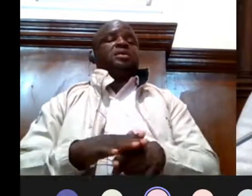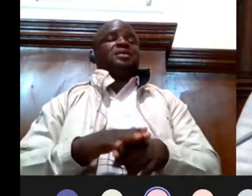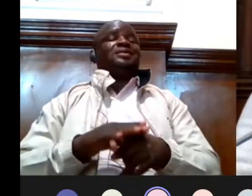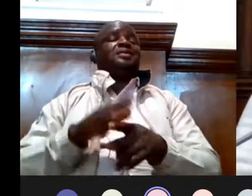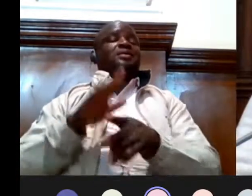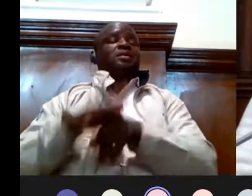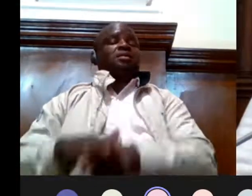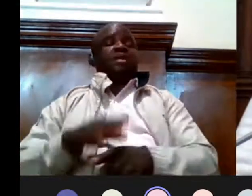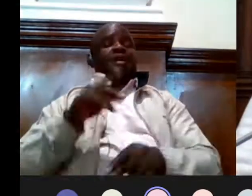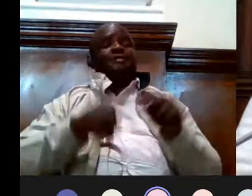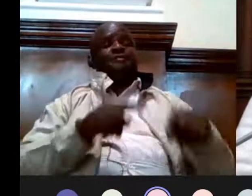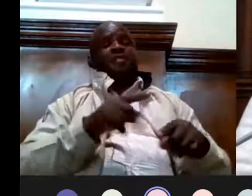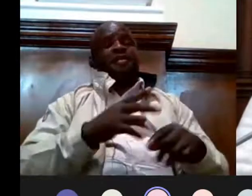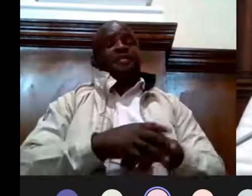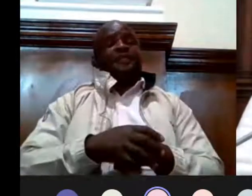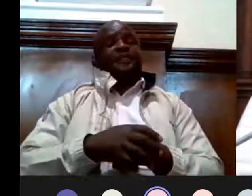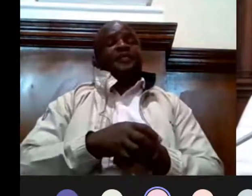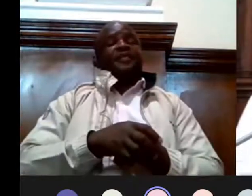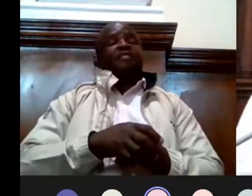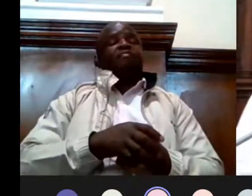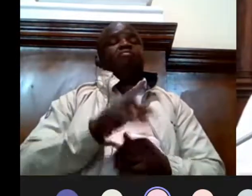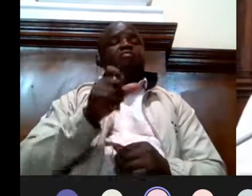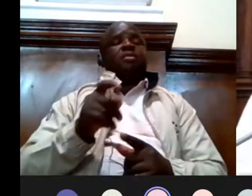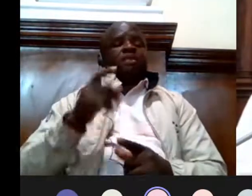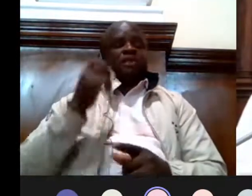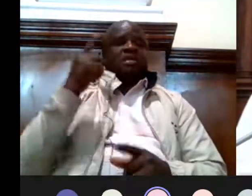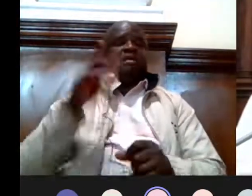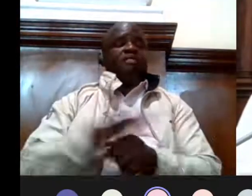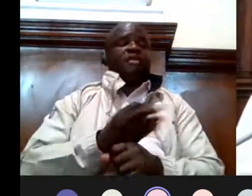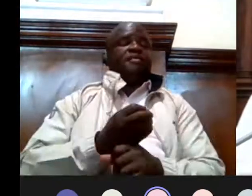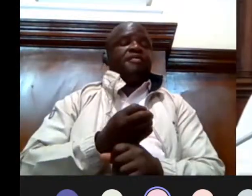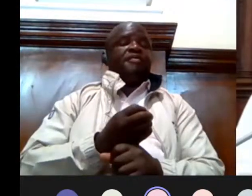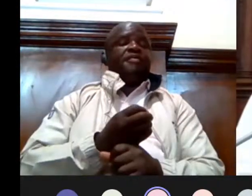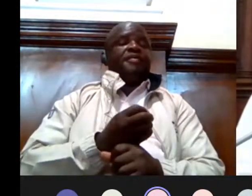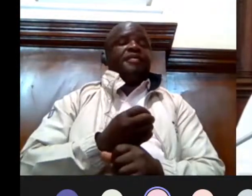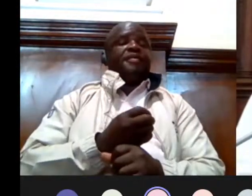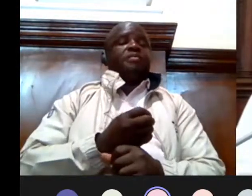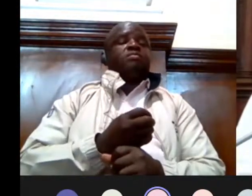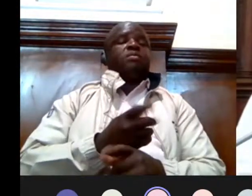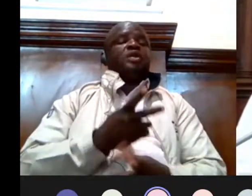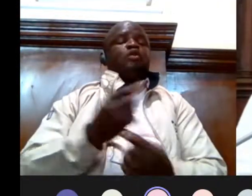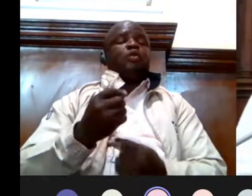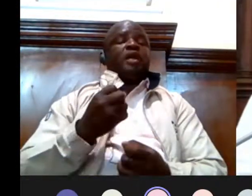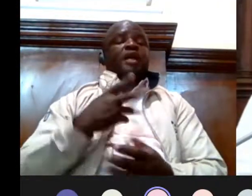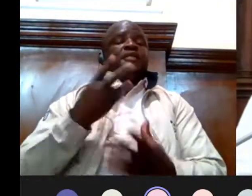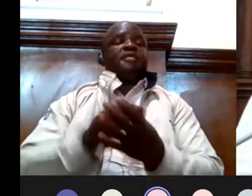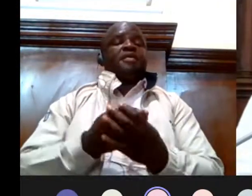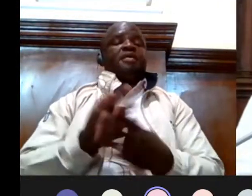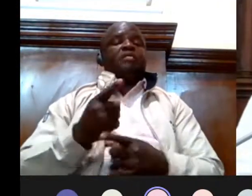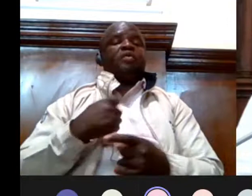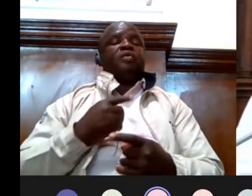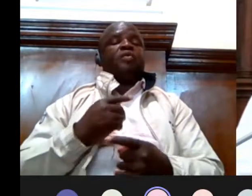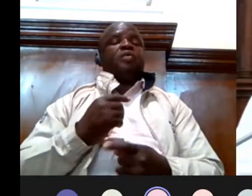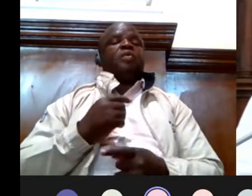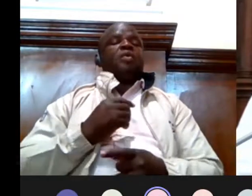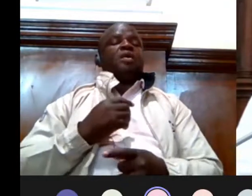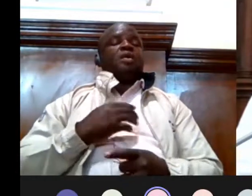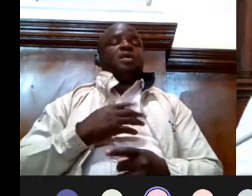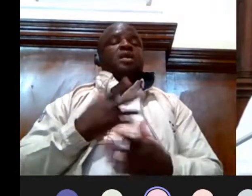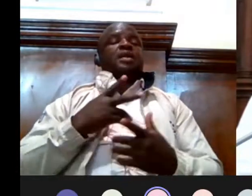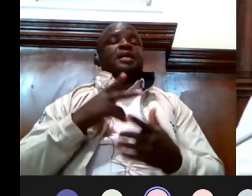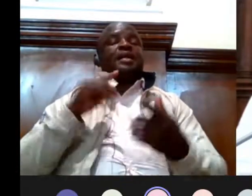imbued with the spirit of service. Her work includes economic